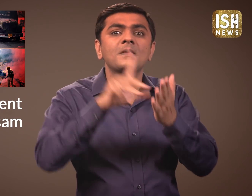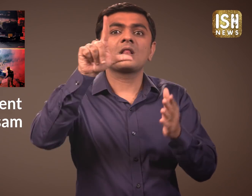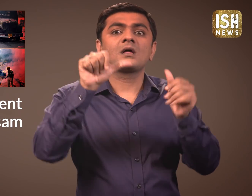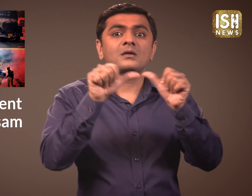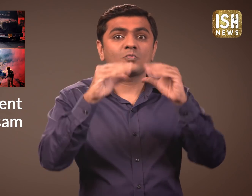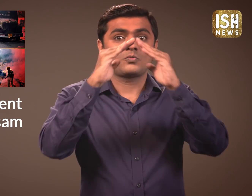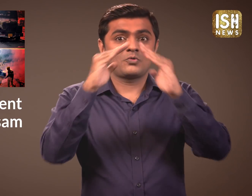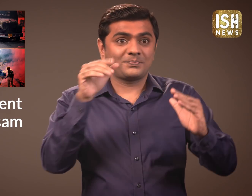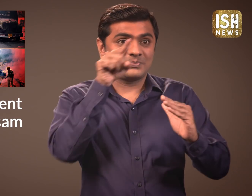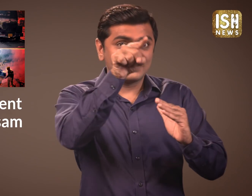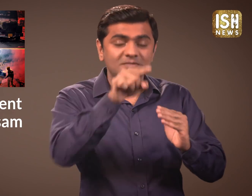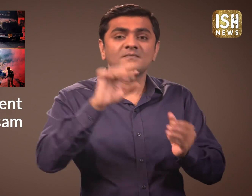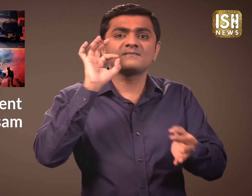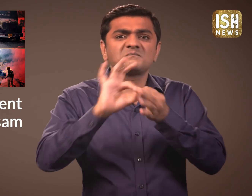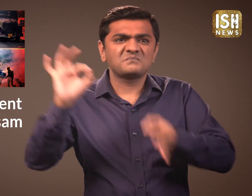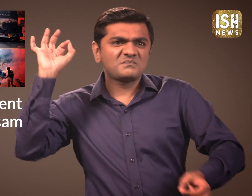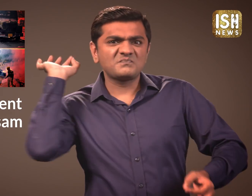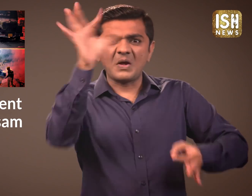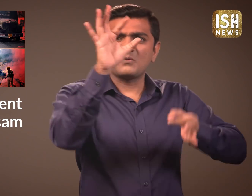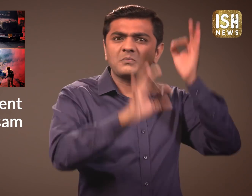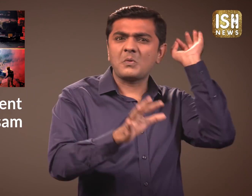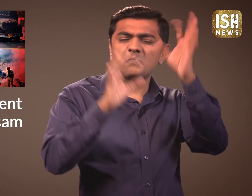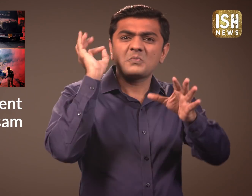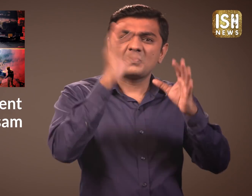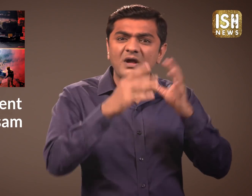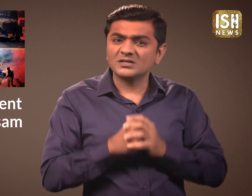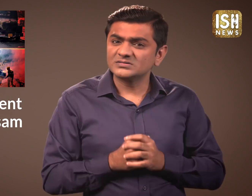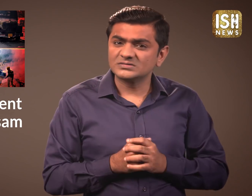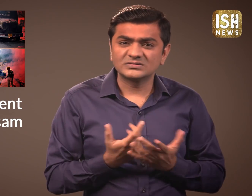An MLA's house was set on fire as well.